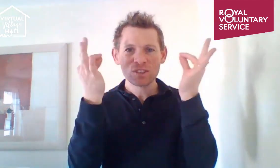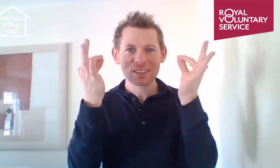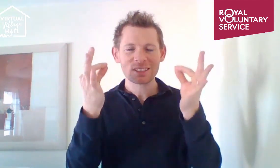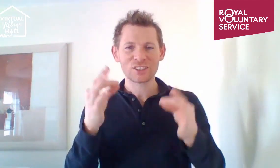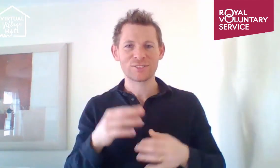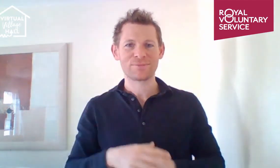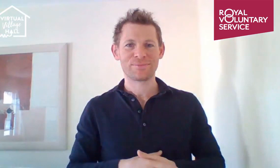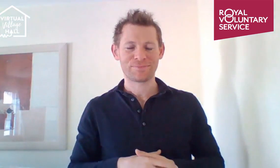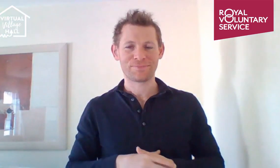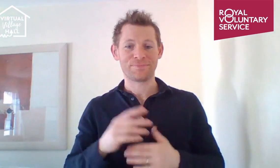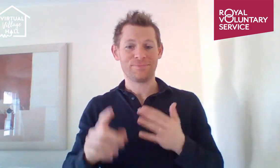French.